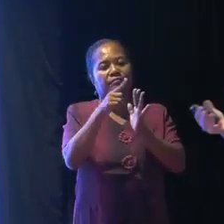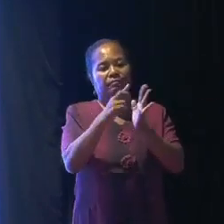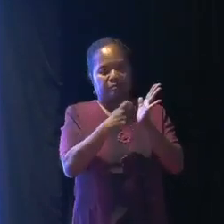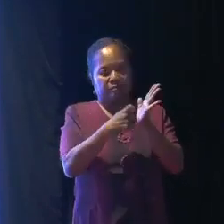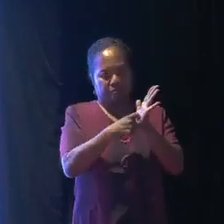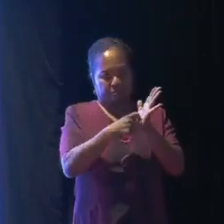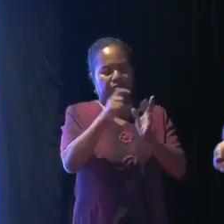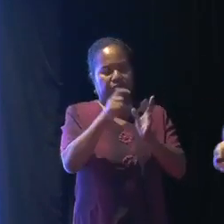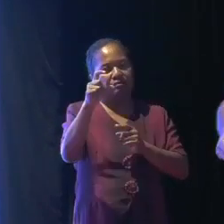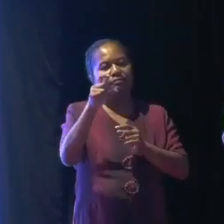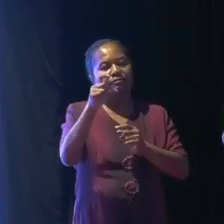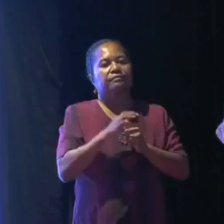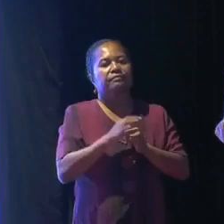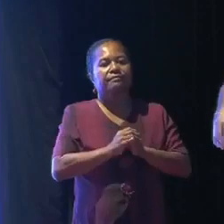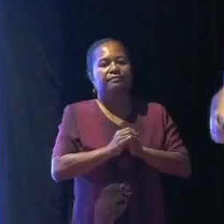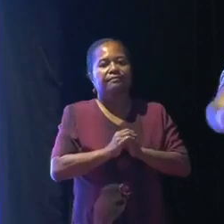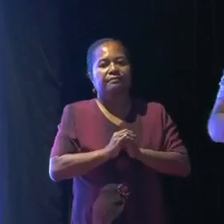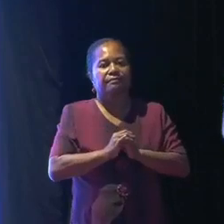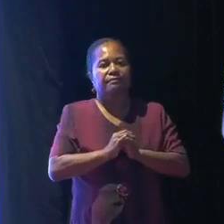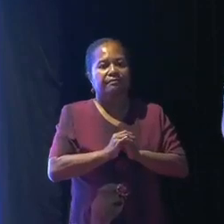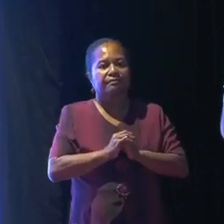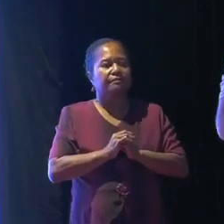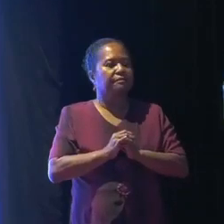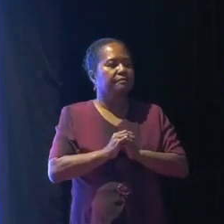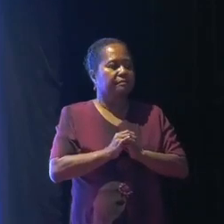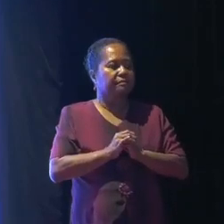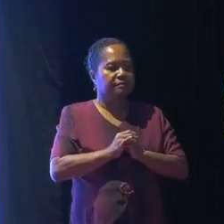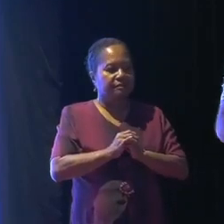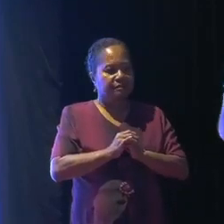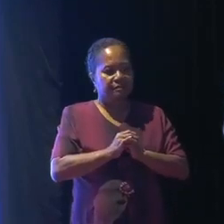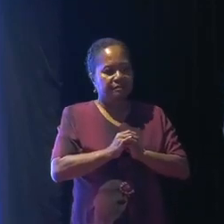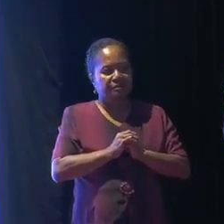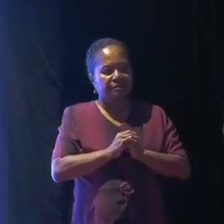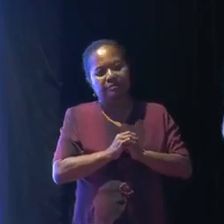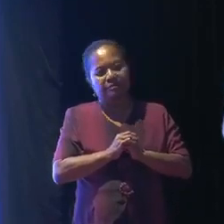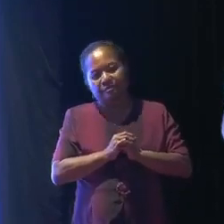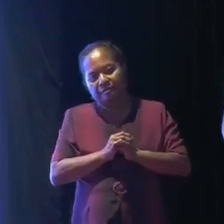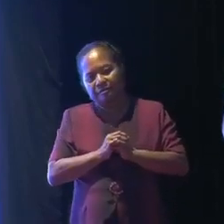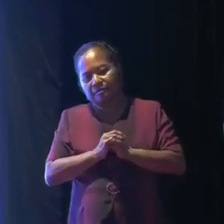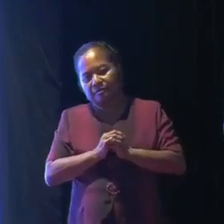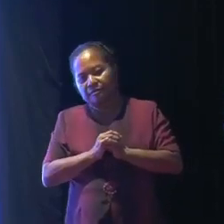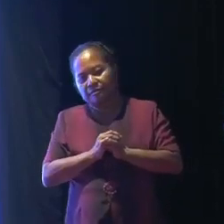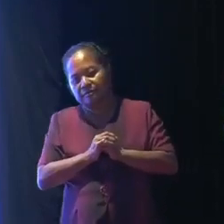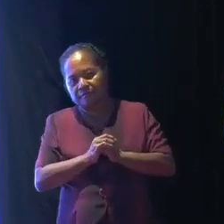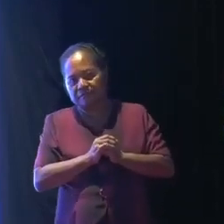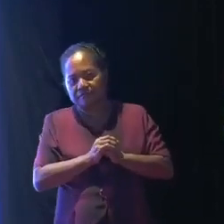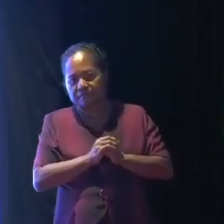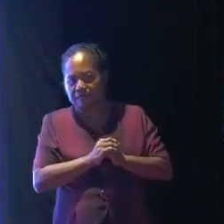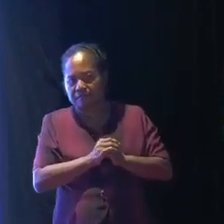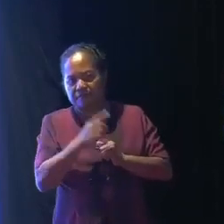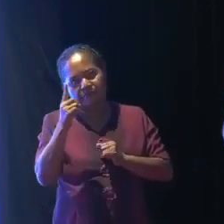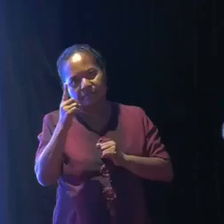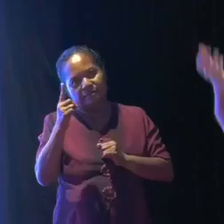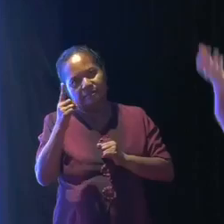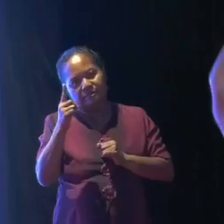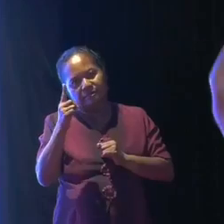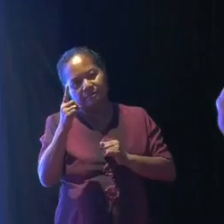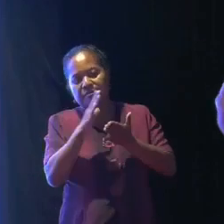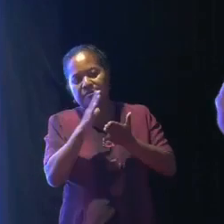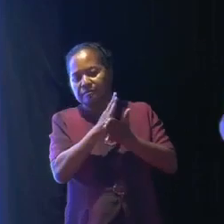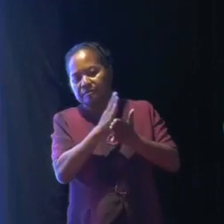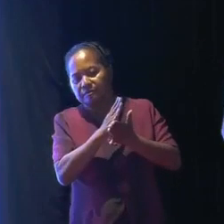officers will get back to me on that. Okay. All right, so one of the most exciting